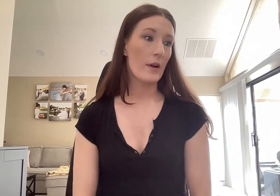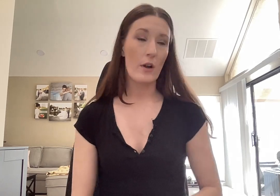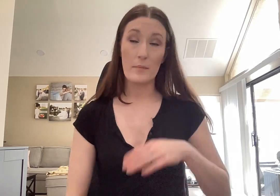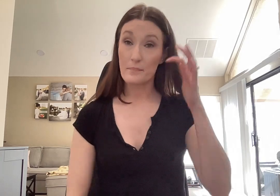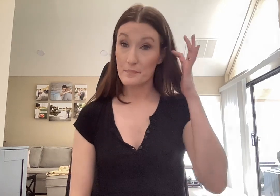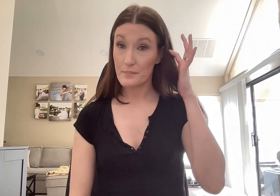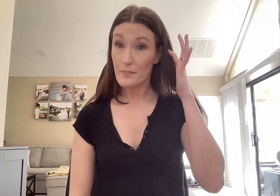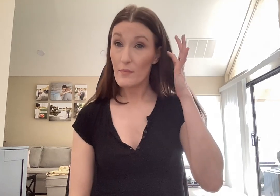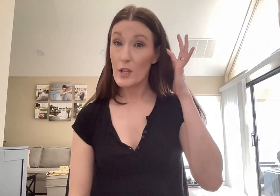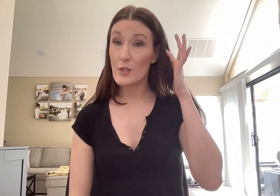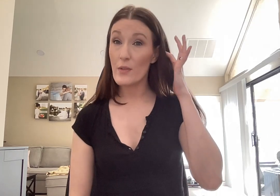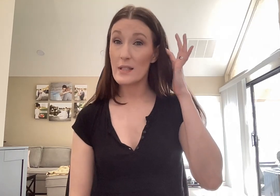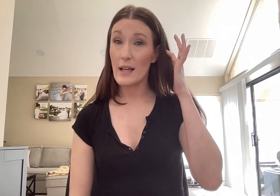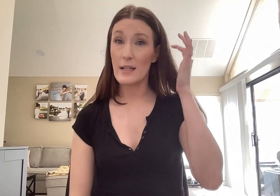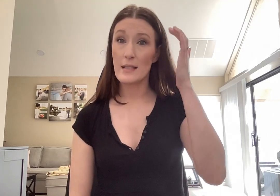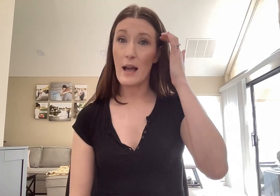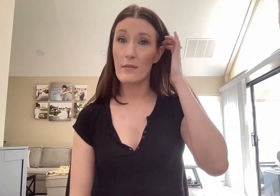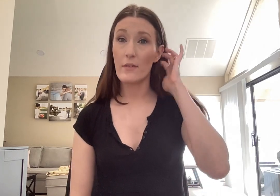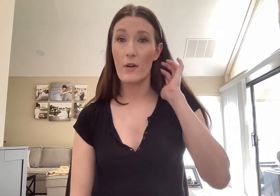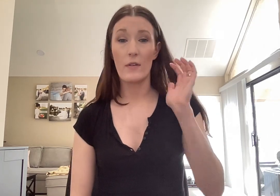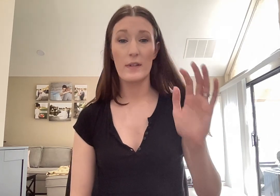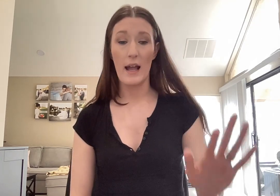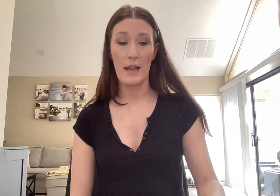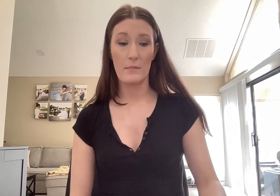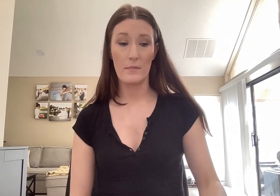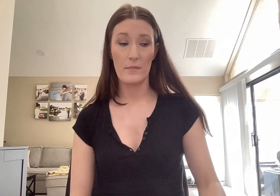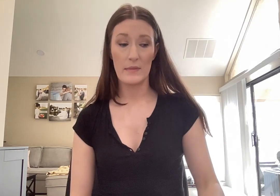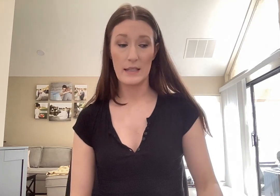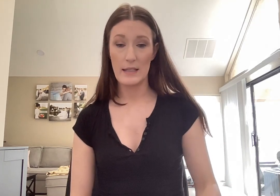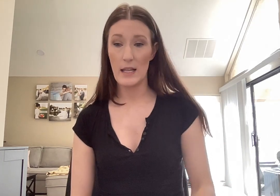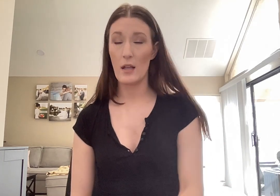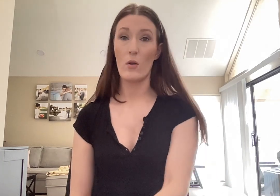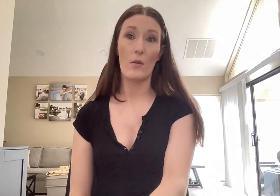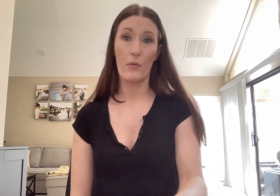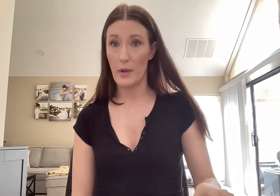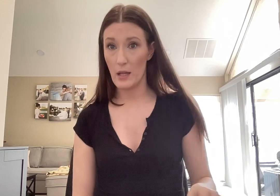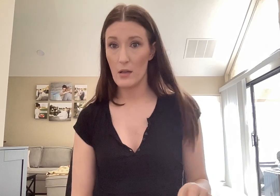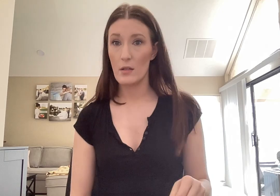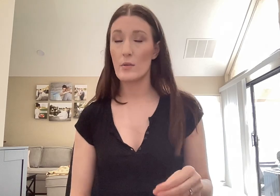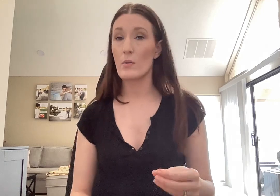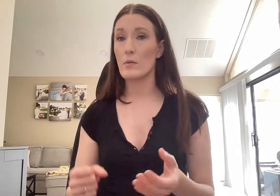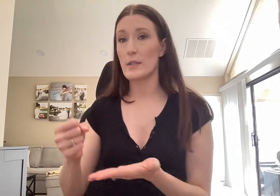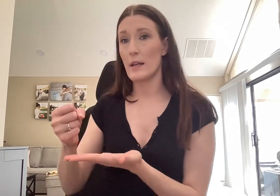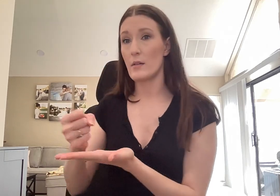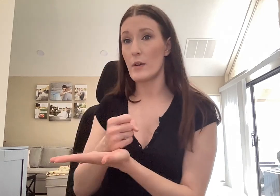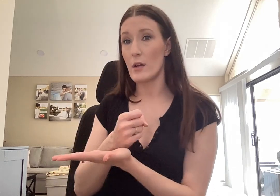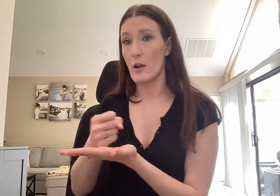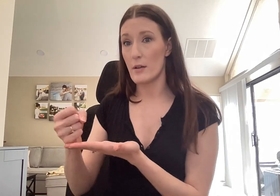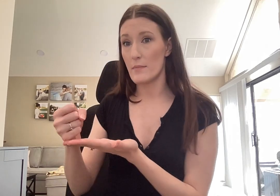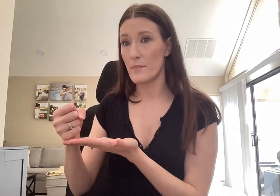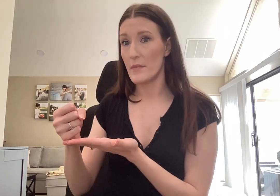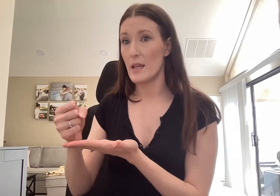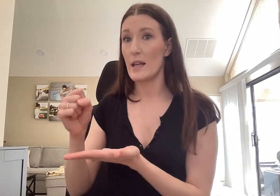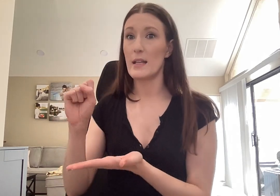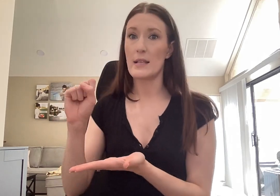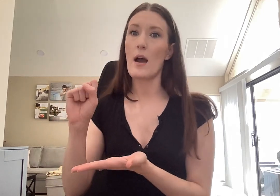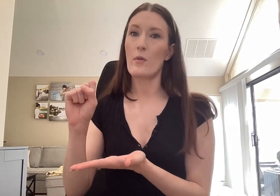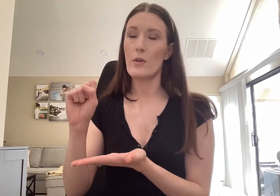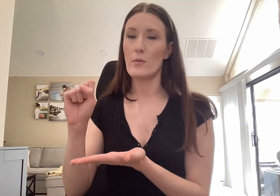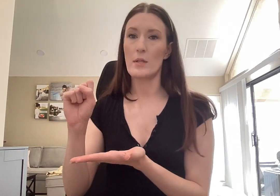card. So the signs have evolved. I am seeing all three. So the old sign, credit card. It's how we used to pay